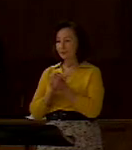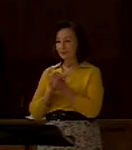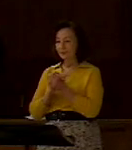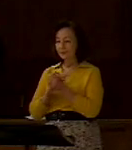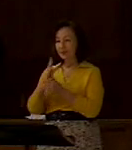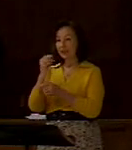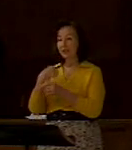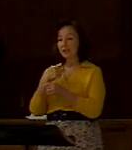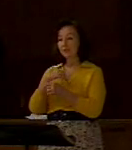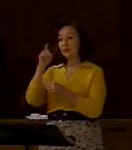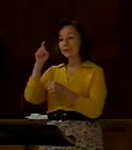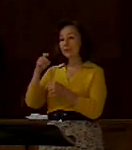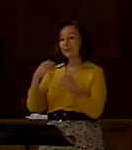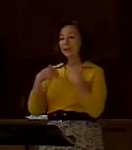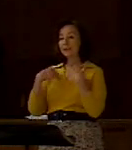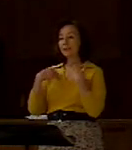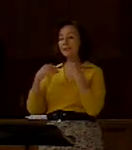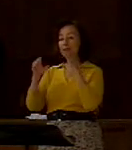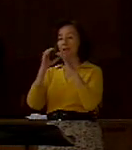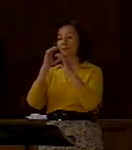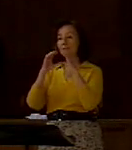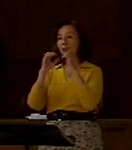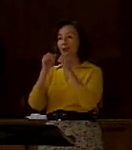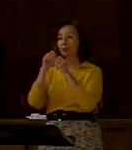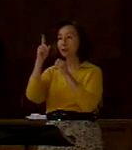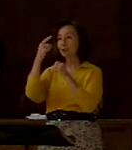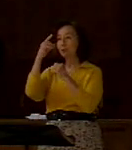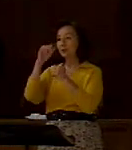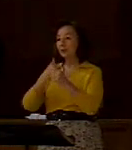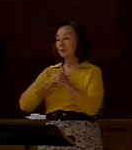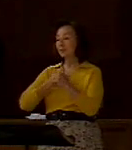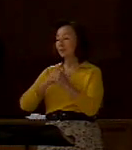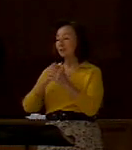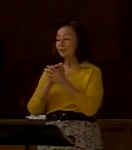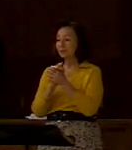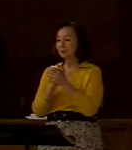And we need to have a conversation with you for ourselves.